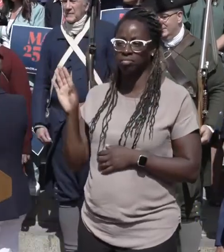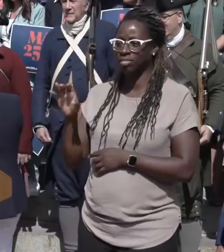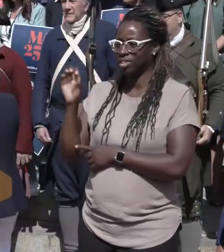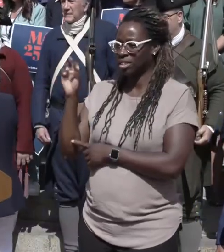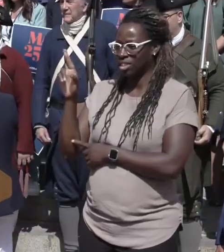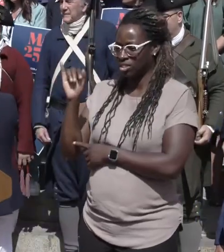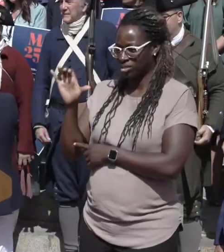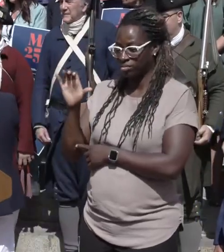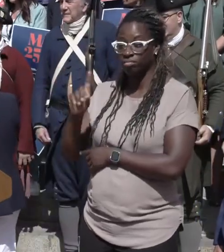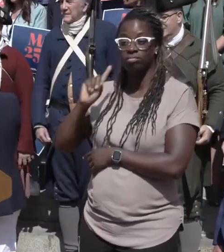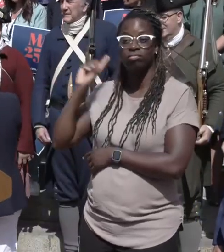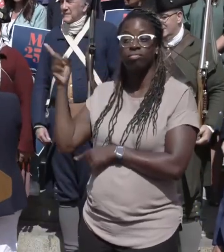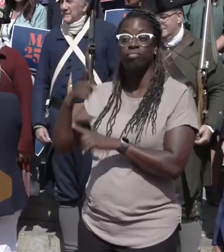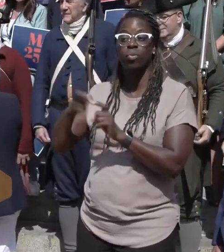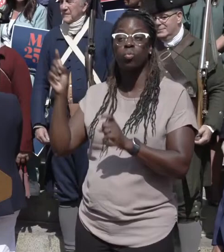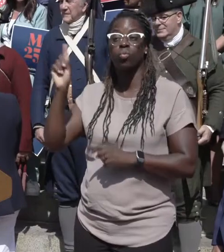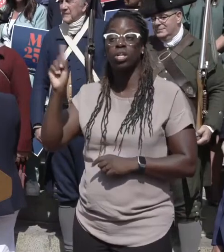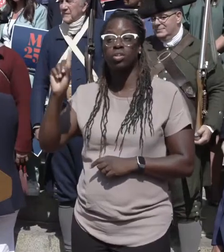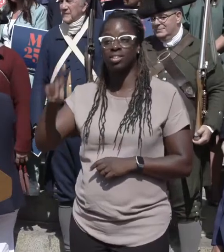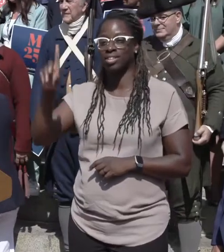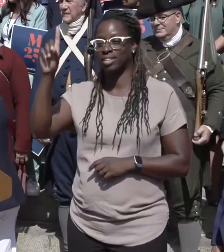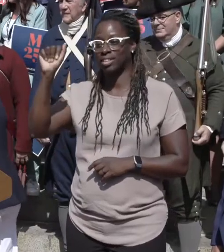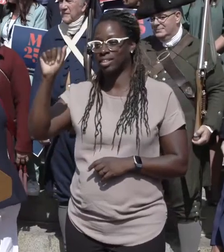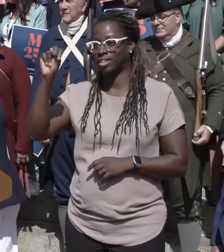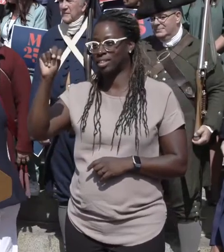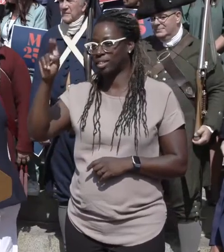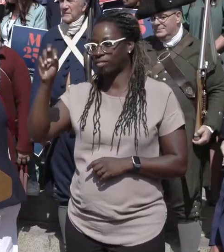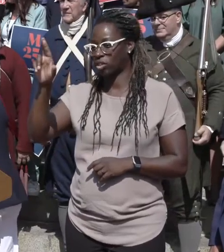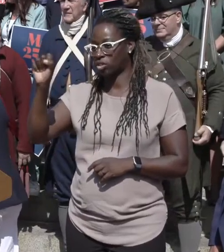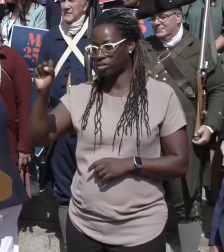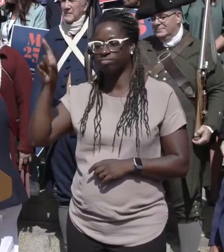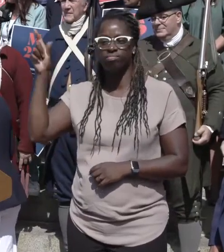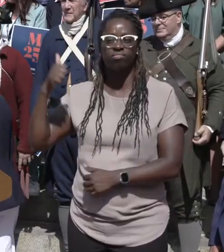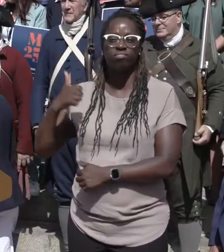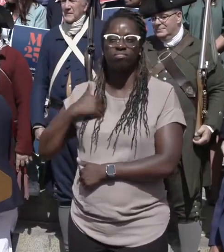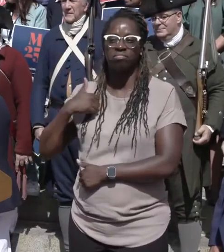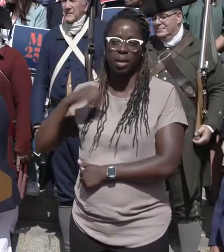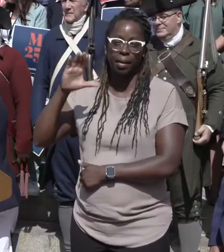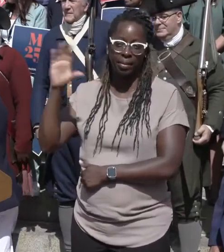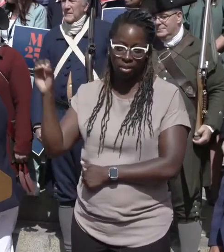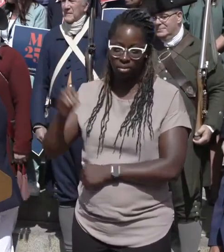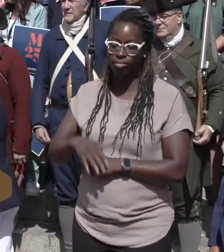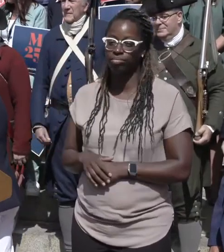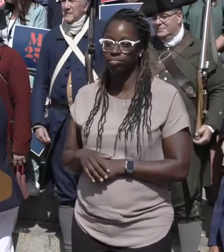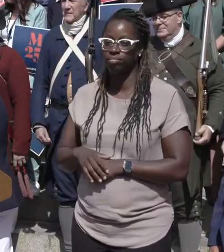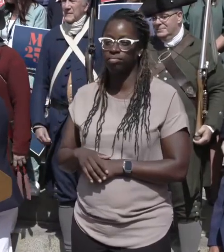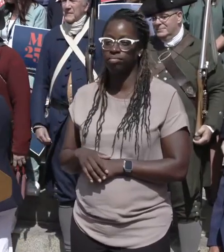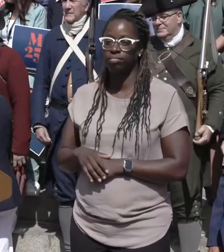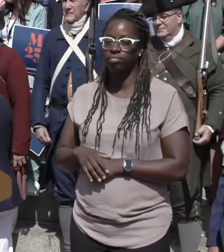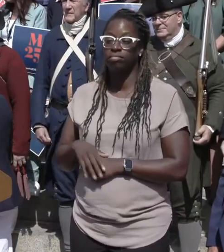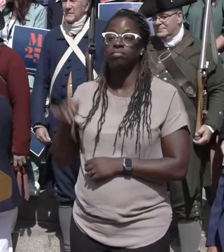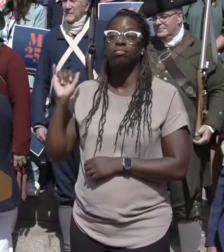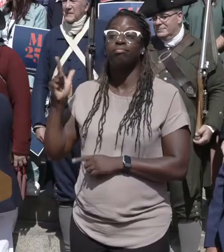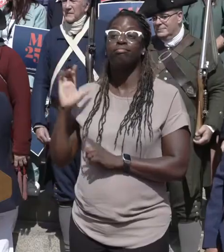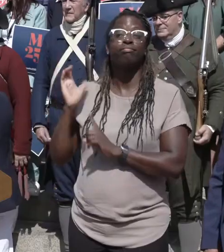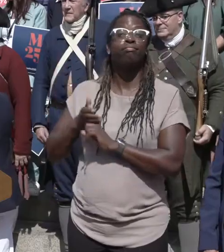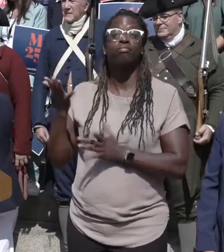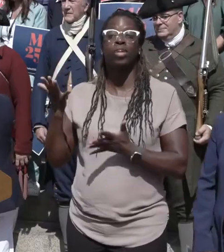Captain. Catherine Rakowski, Danvers Alarmless Company. Kathy Cripps, Danvers Alarmless Company. National Answers from